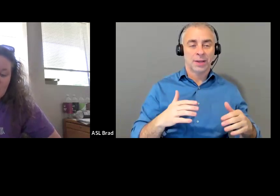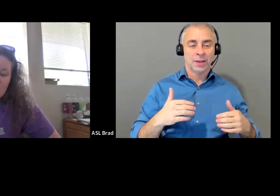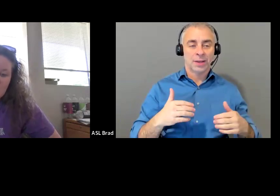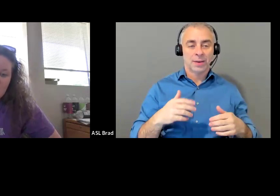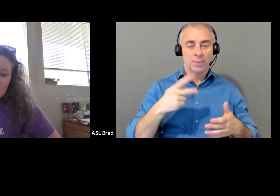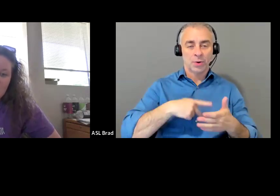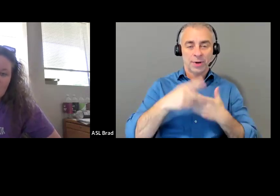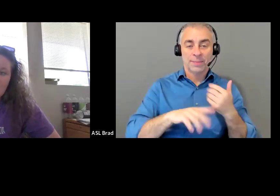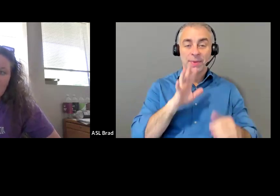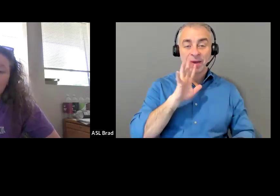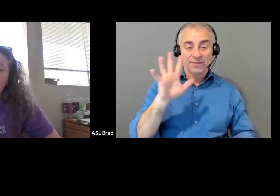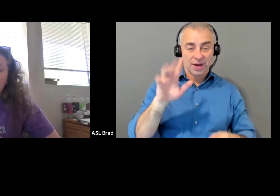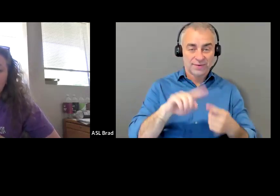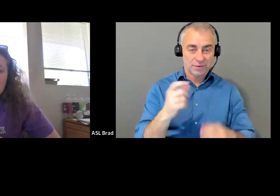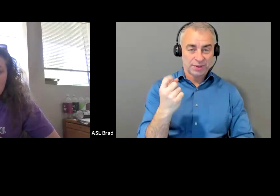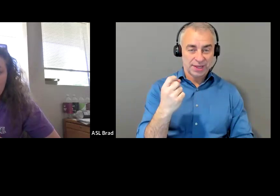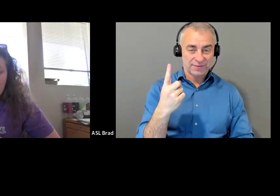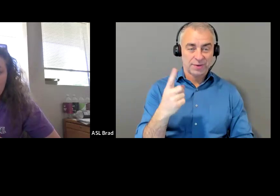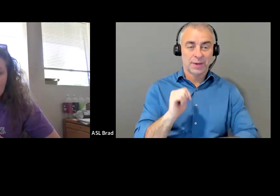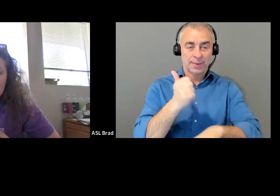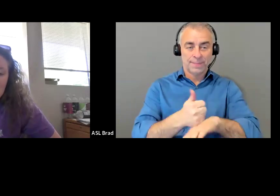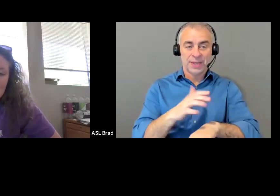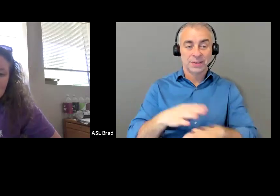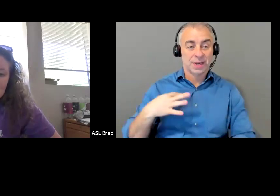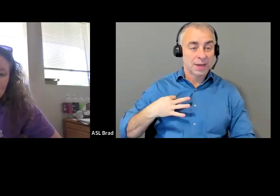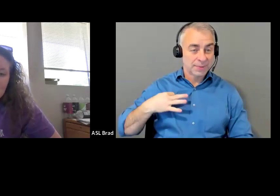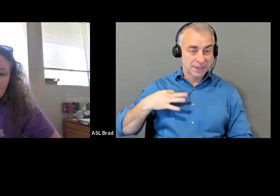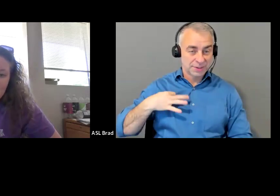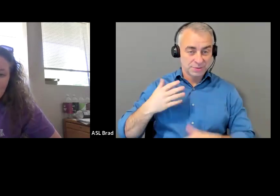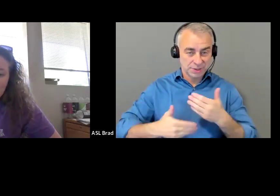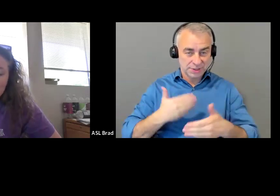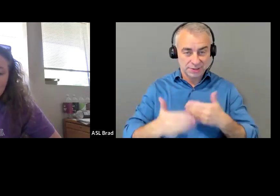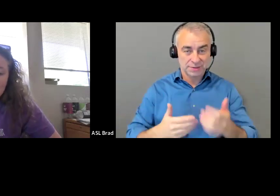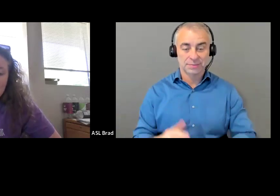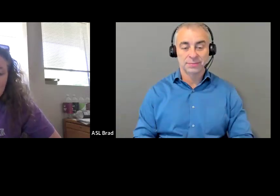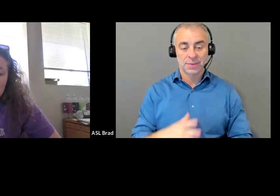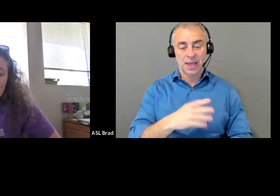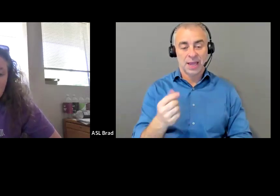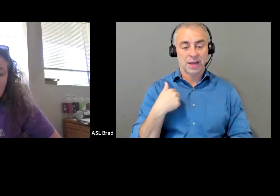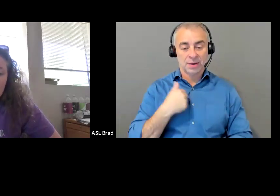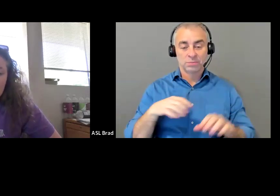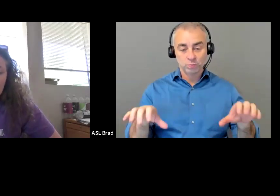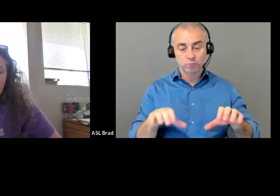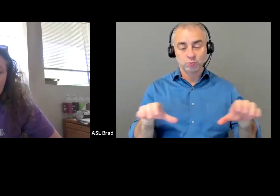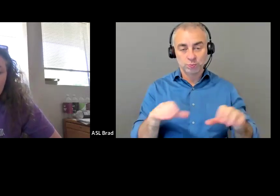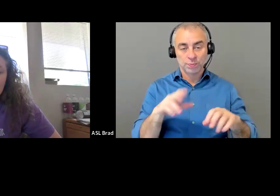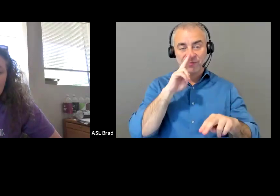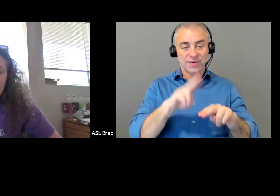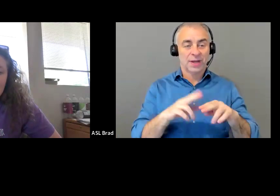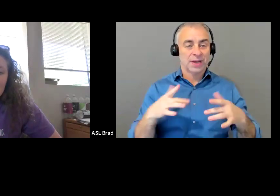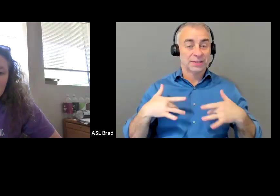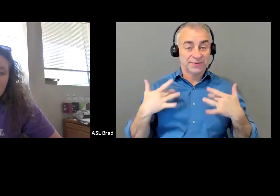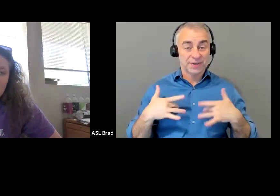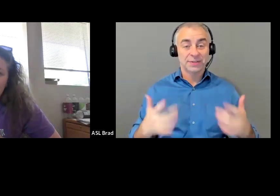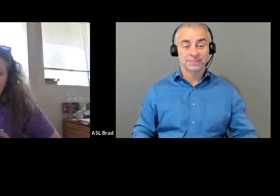5 to 11-year-olds on an application based process and do fun activities in the community,